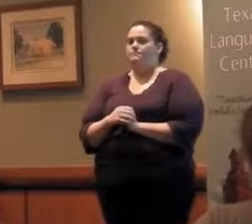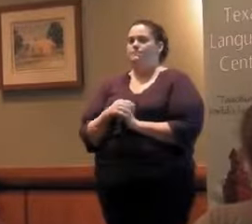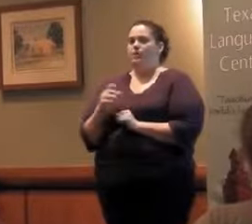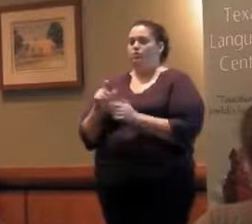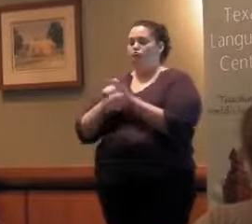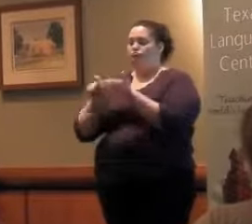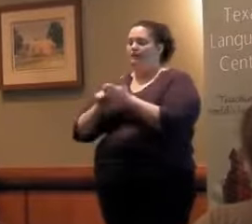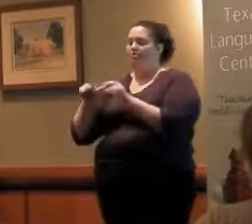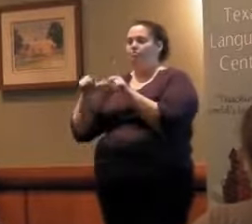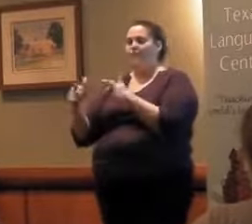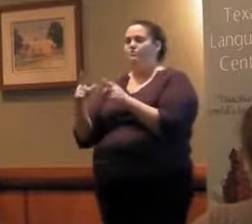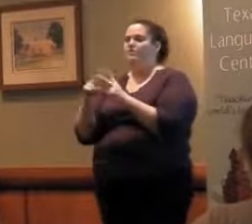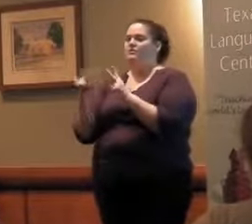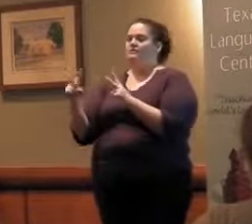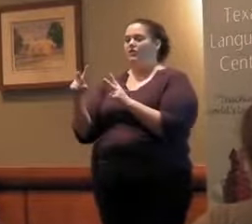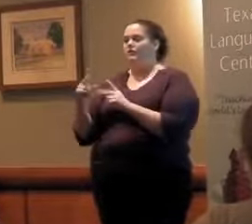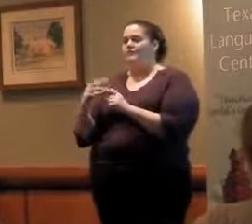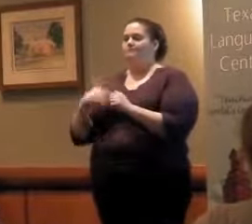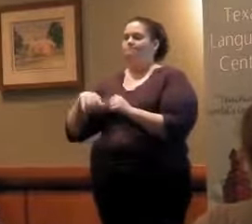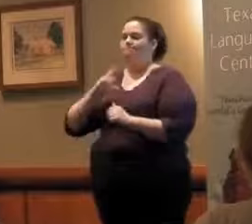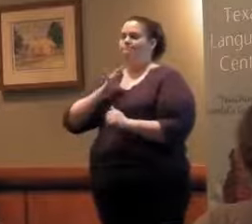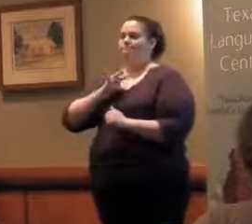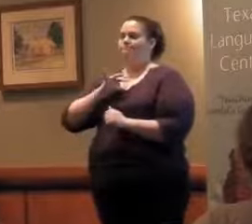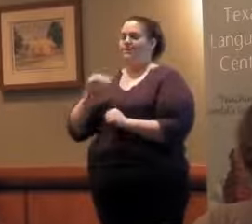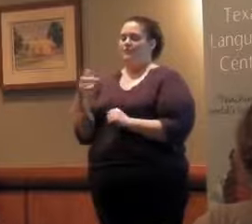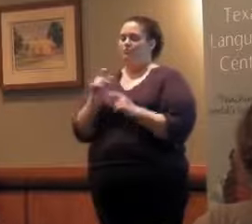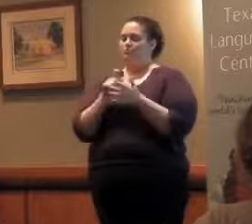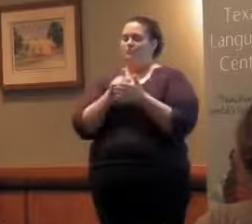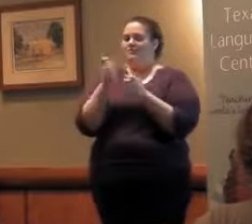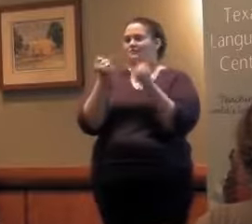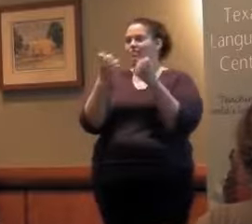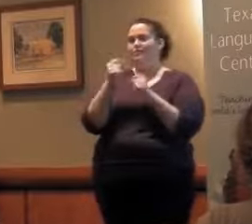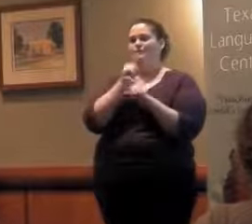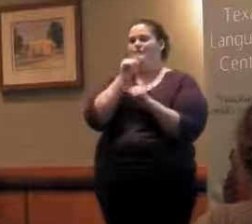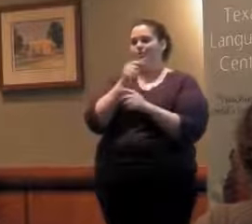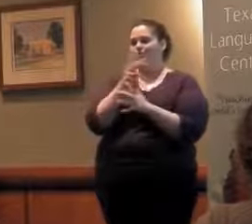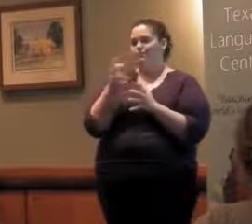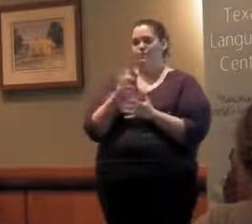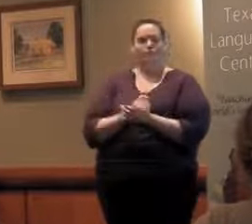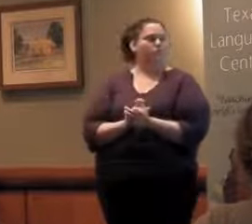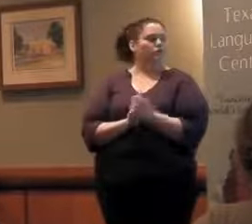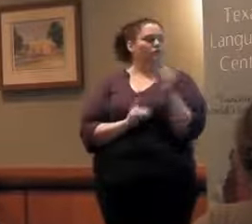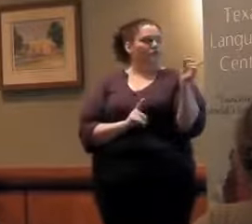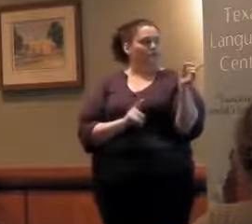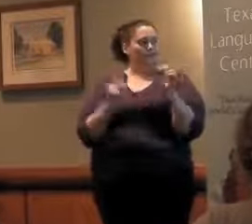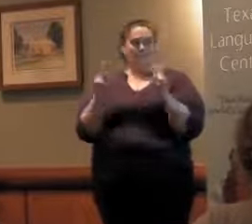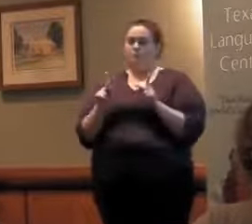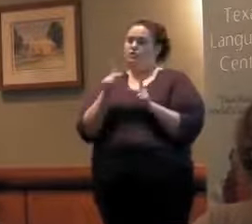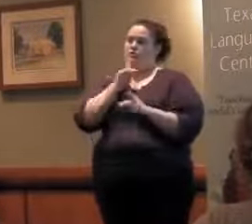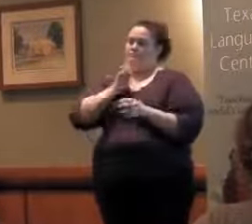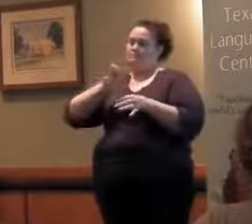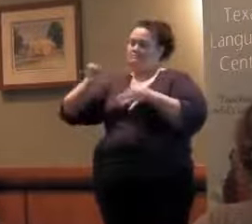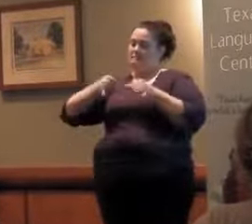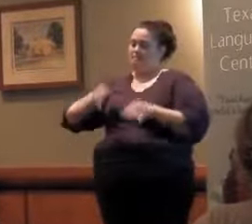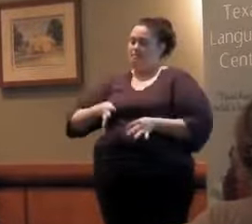so do often the communities. So this piece is just someone explaining that there was a